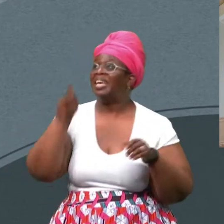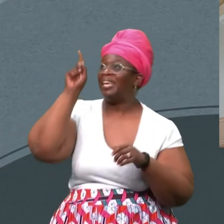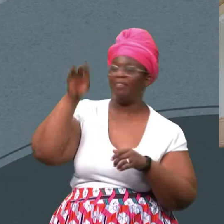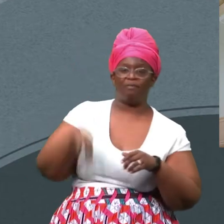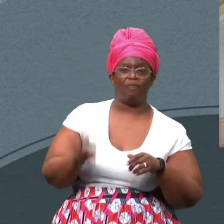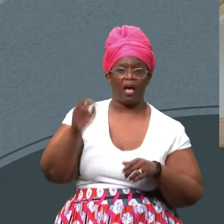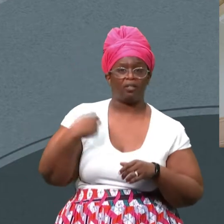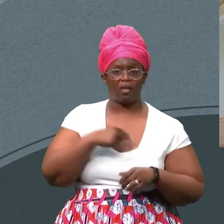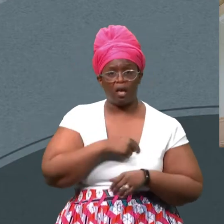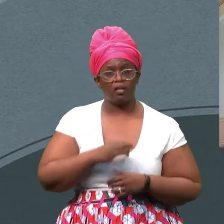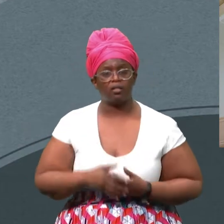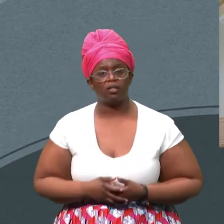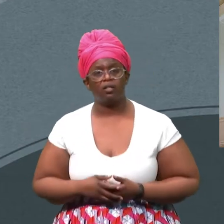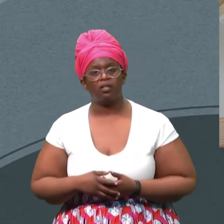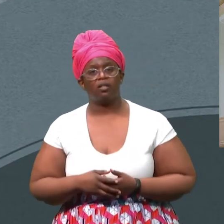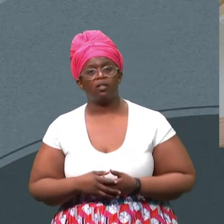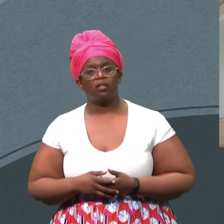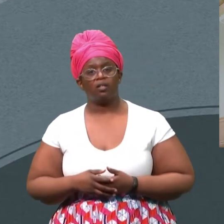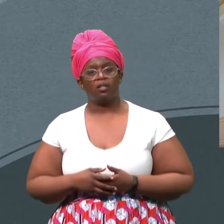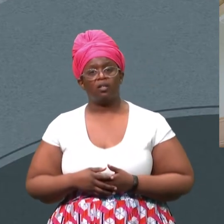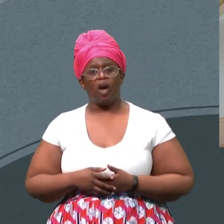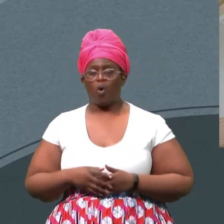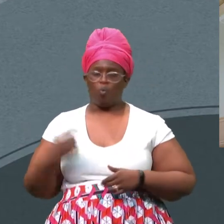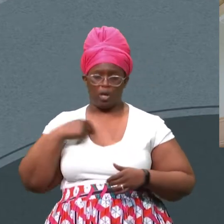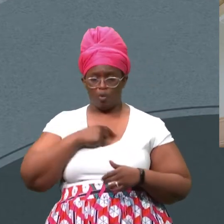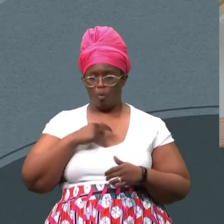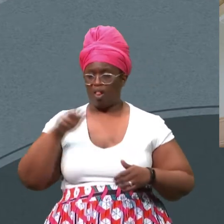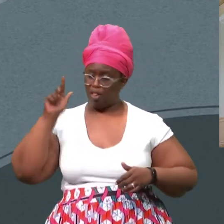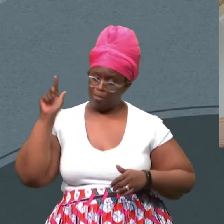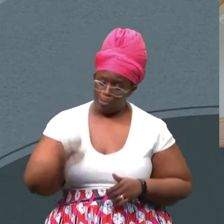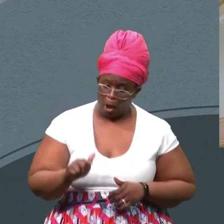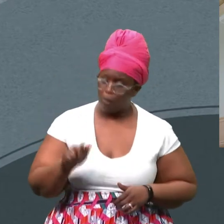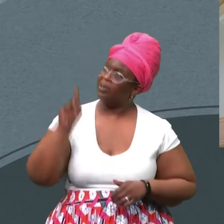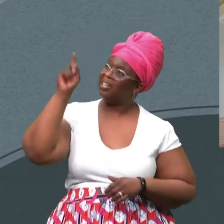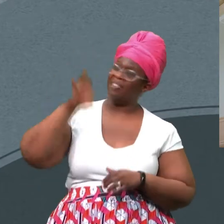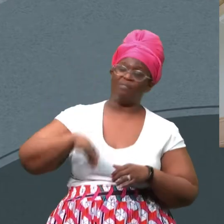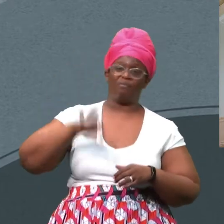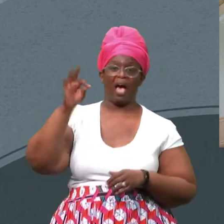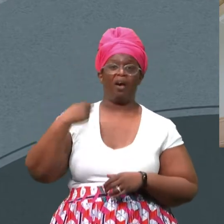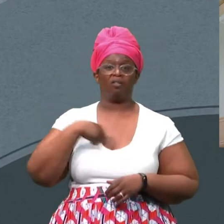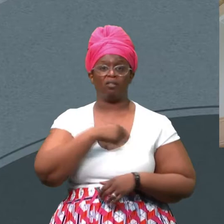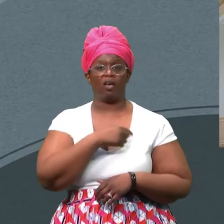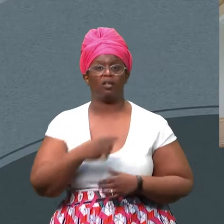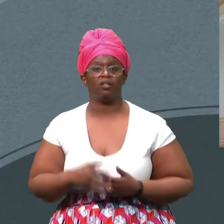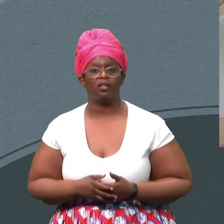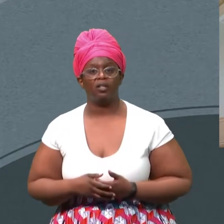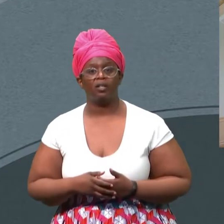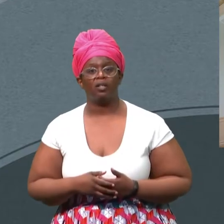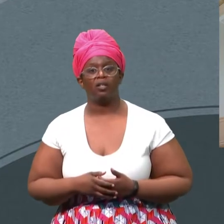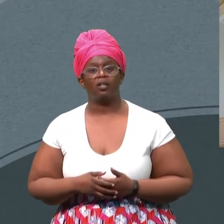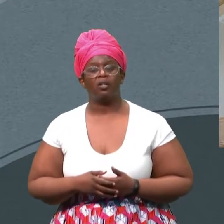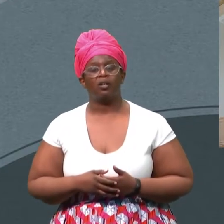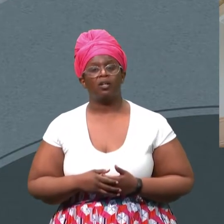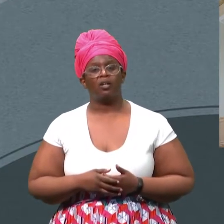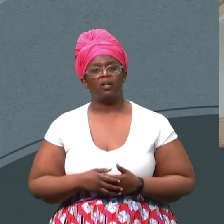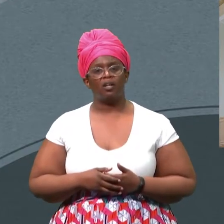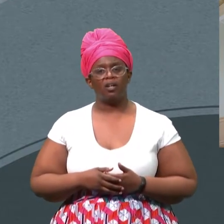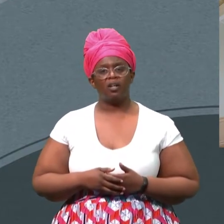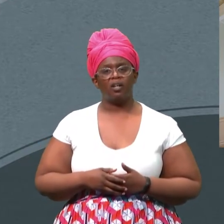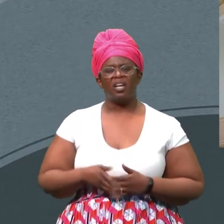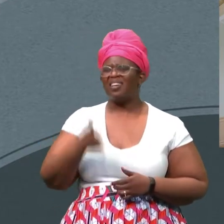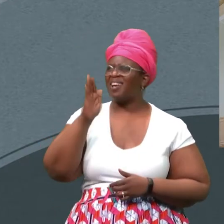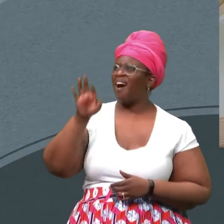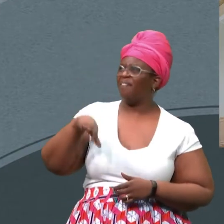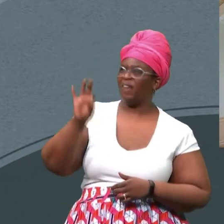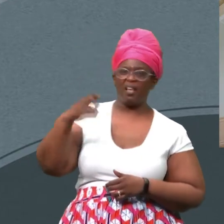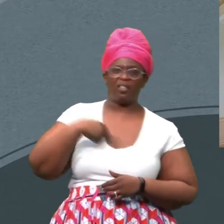humble estate. When God puts me on the top of a mountain, he does not find me just one stretch away. He finds me in